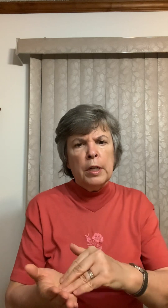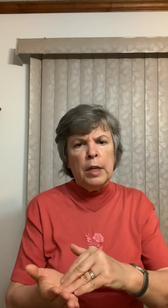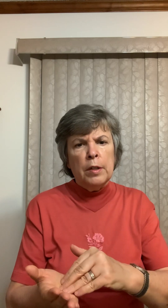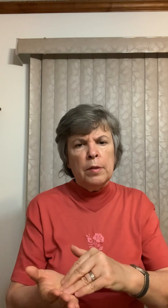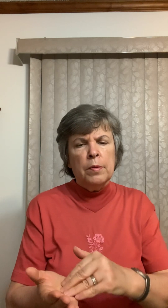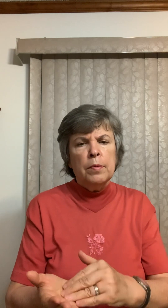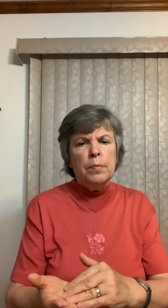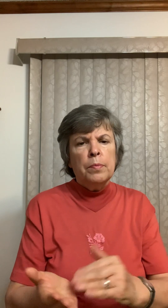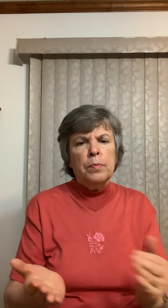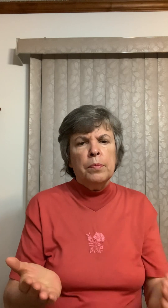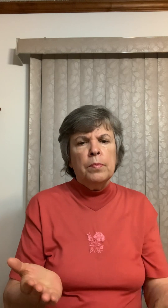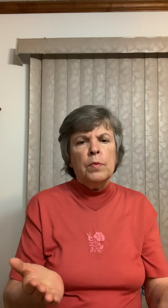Again.